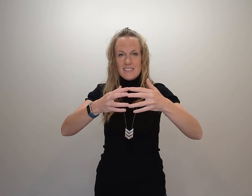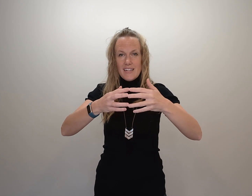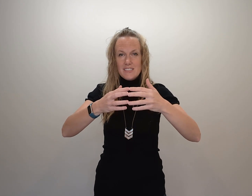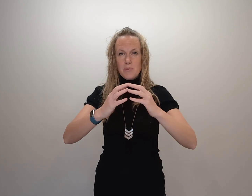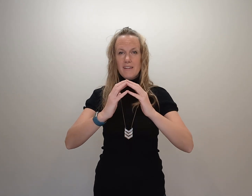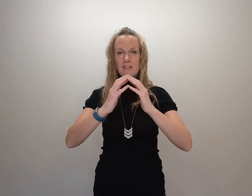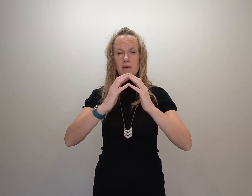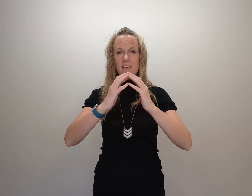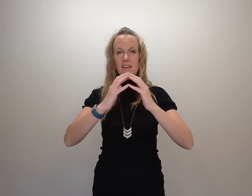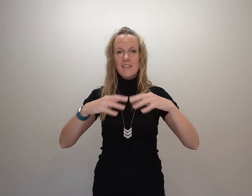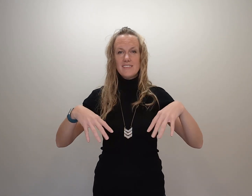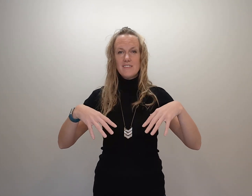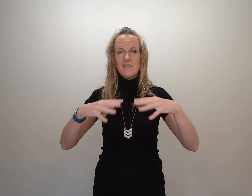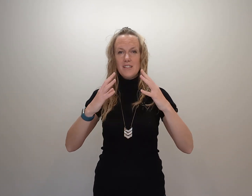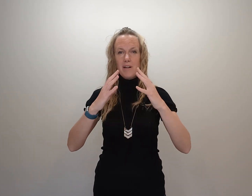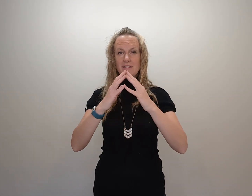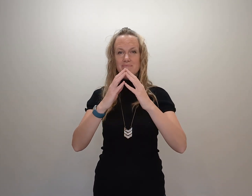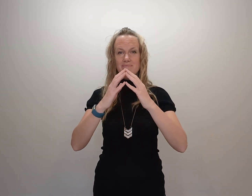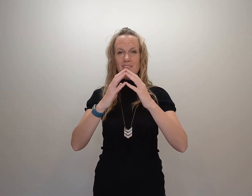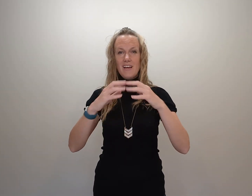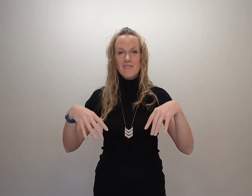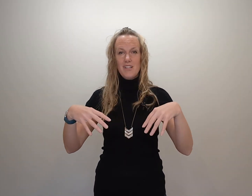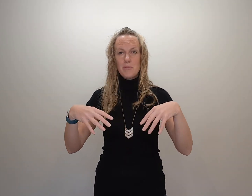are kind of spread a little bit, and then it's going to fall apart. I fall apart.